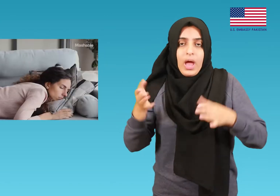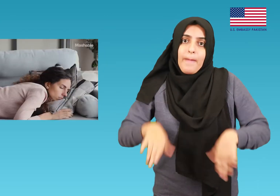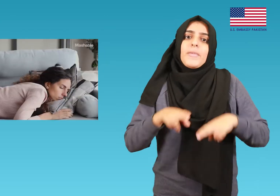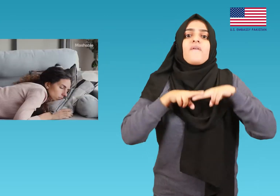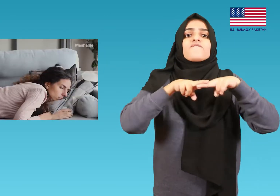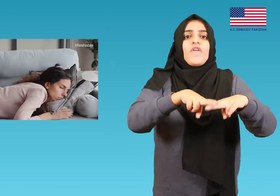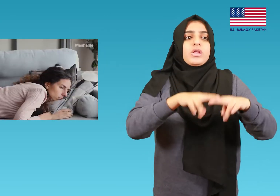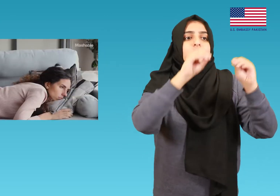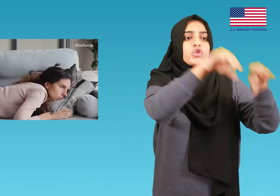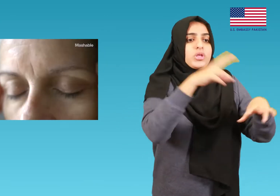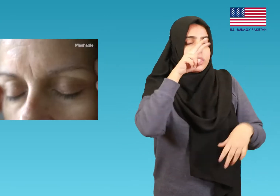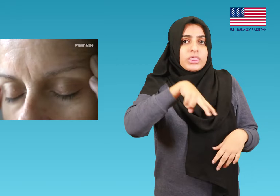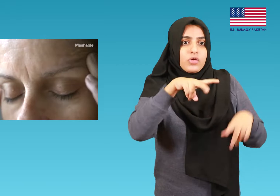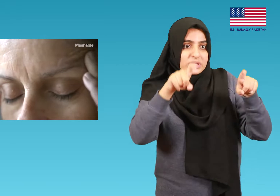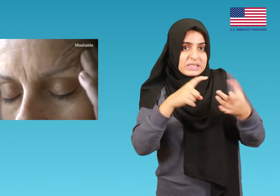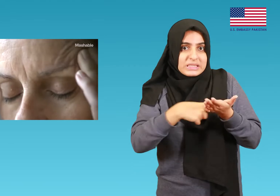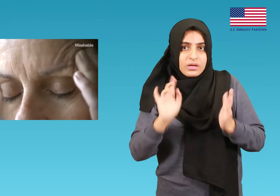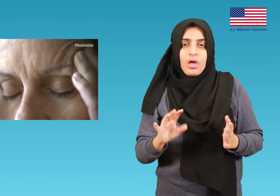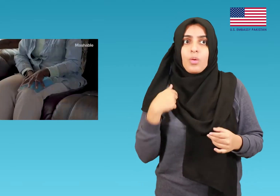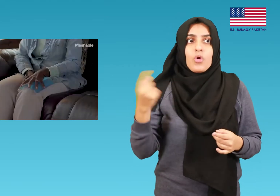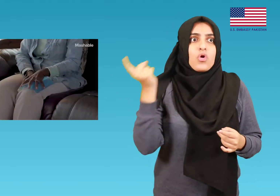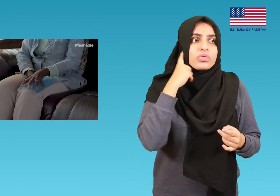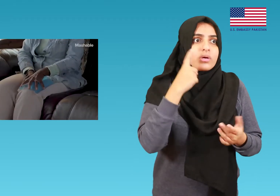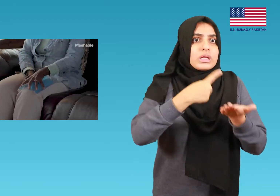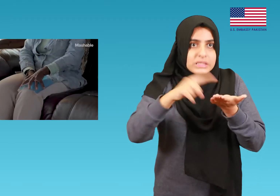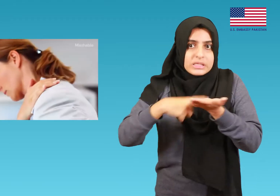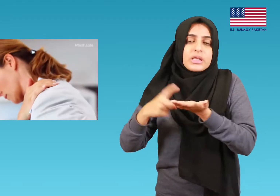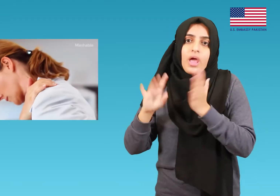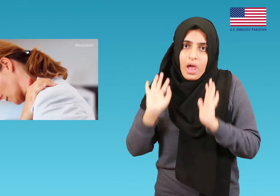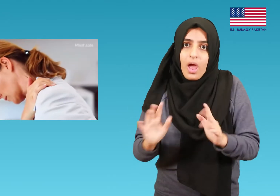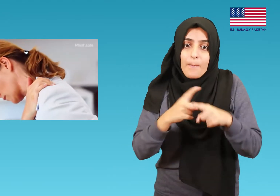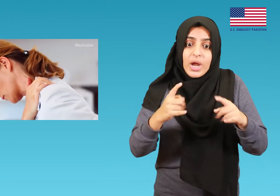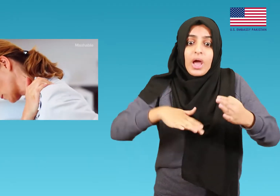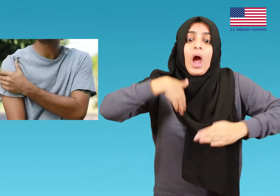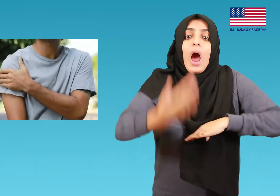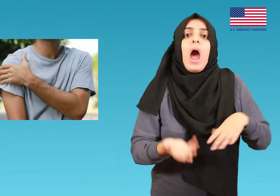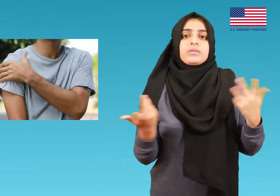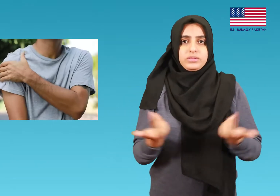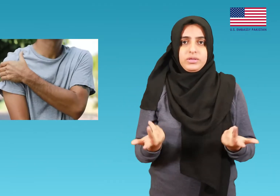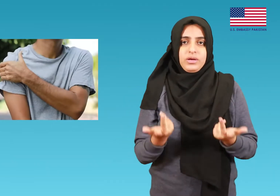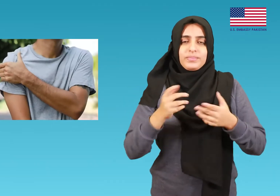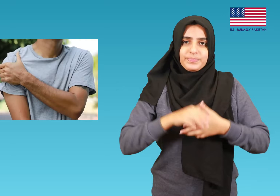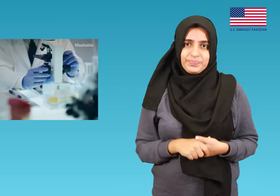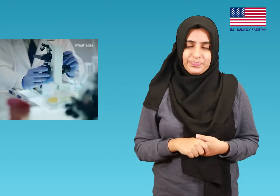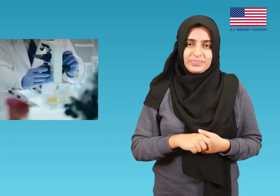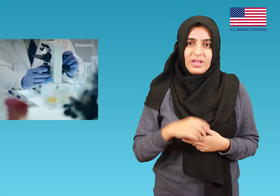Now, that all sounds great, but what exactly happens now? Even with the vaccine submitted for